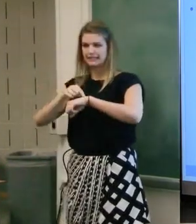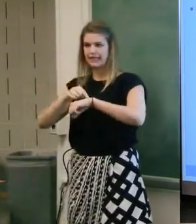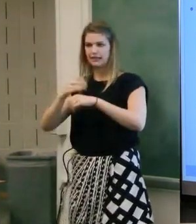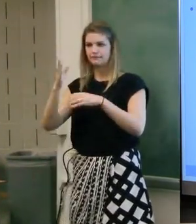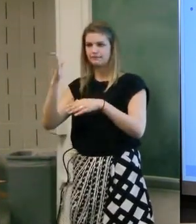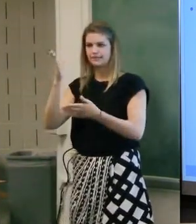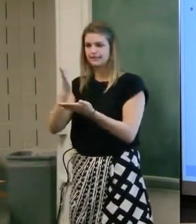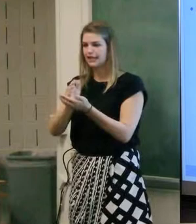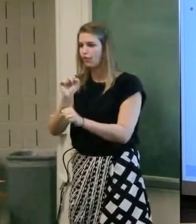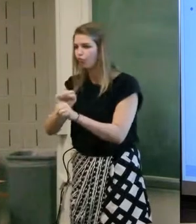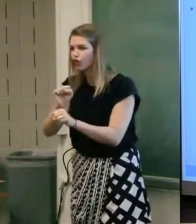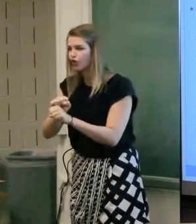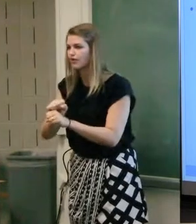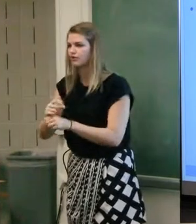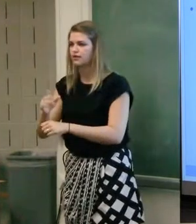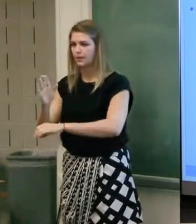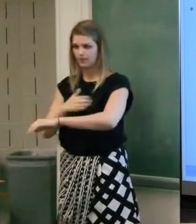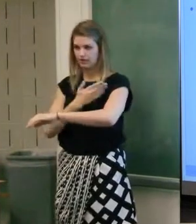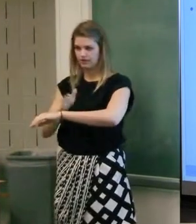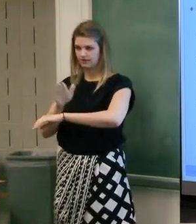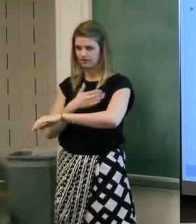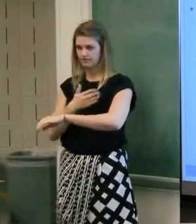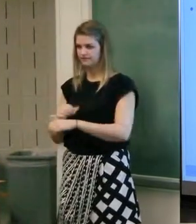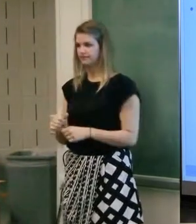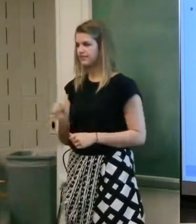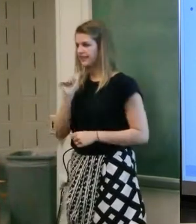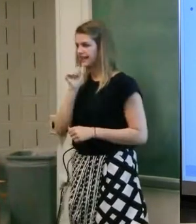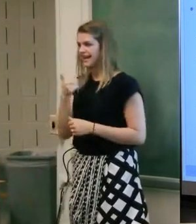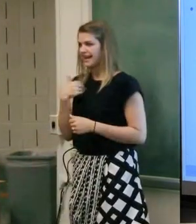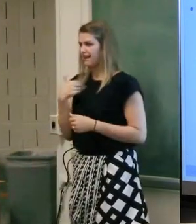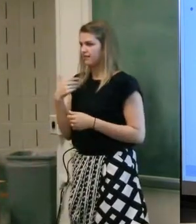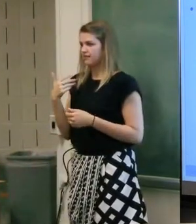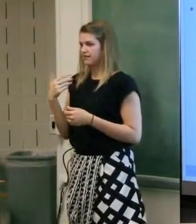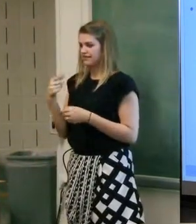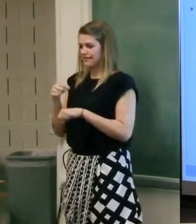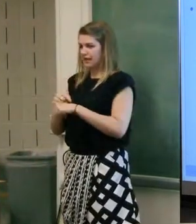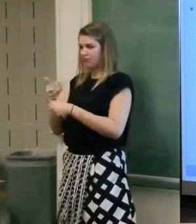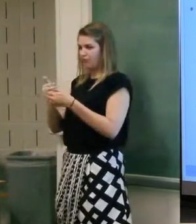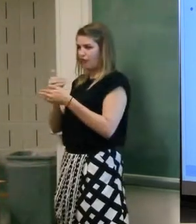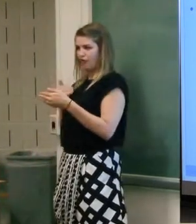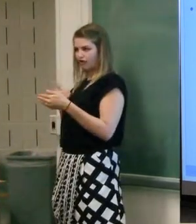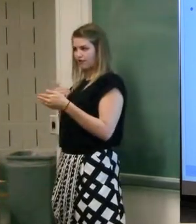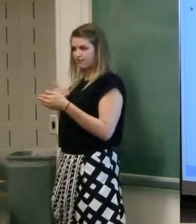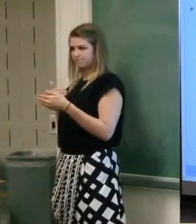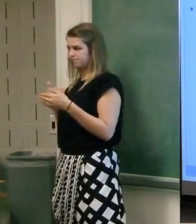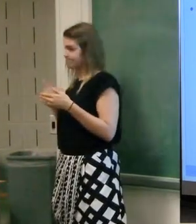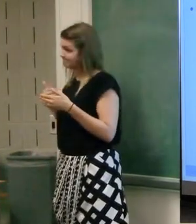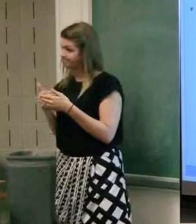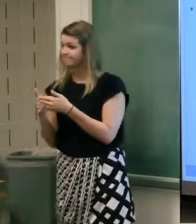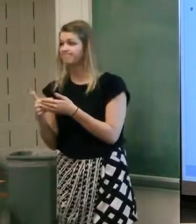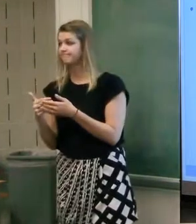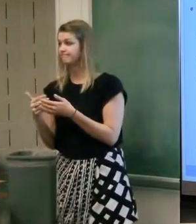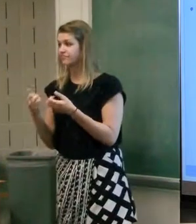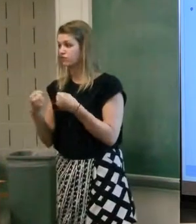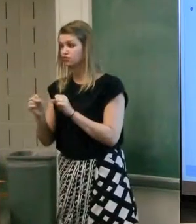day, I didn't have the opportunity to look at it or hear it beforehand, so I just had to go along with